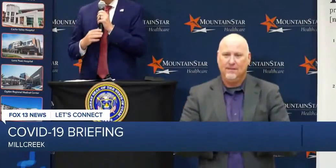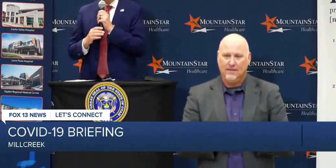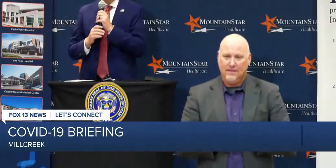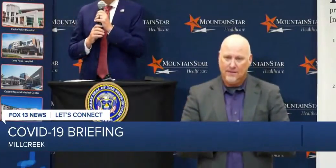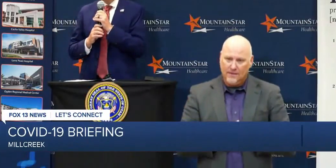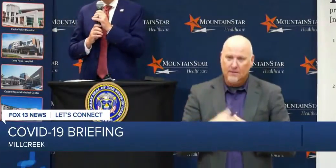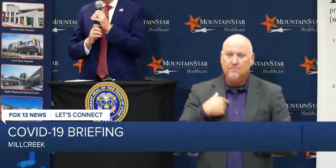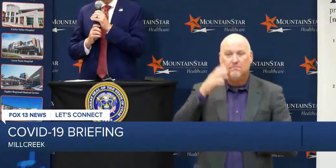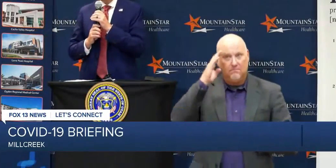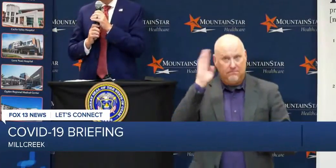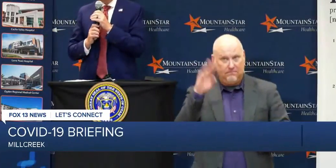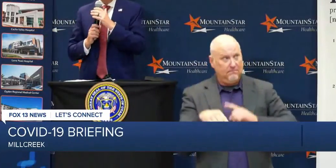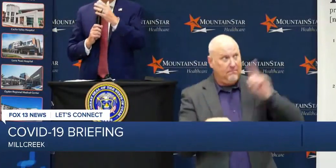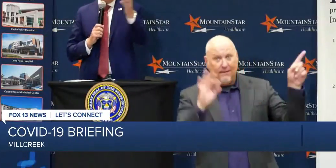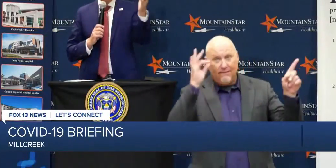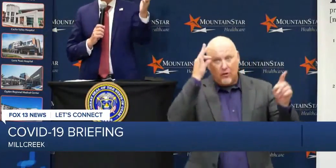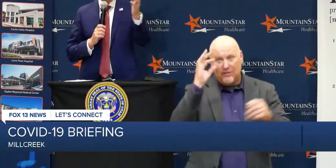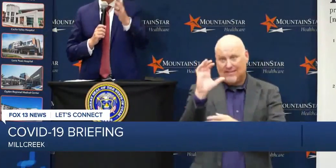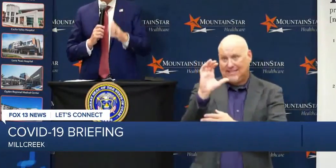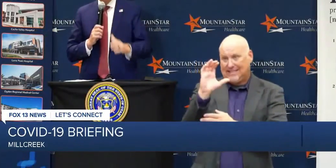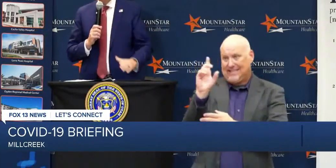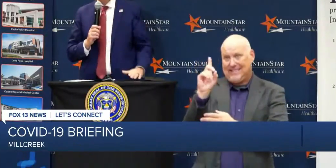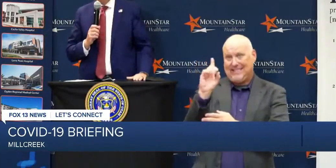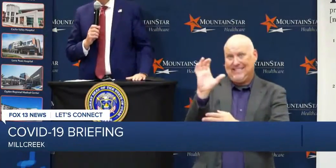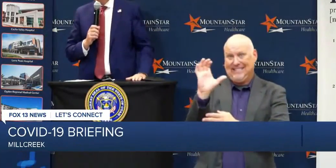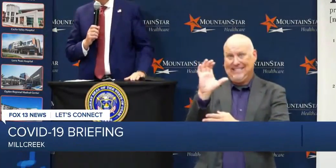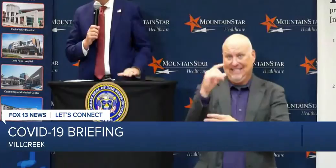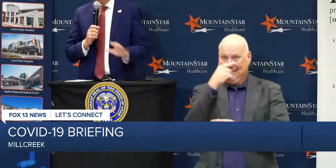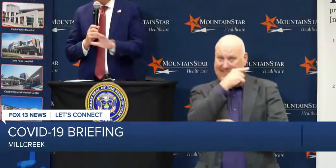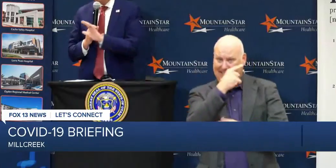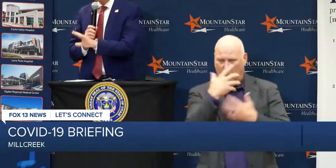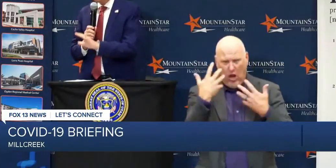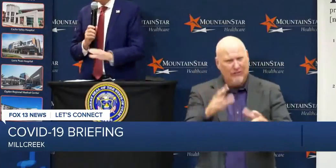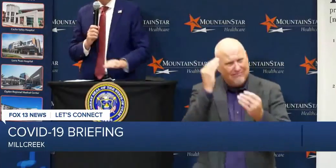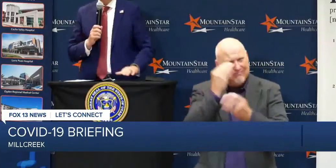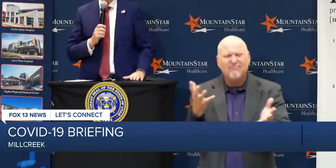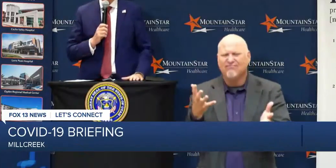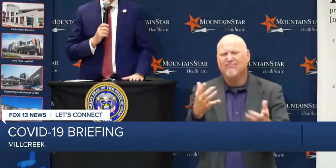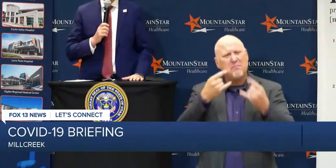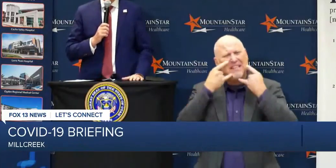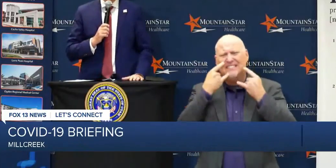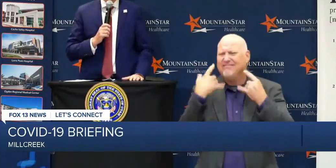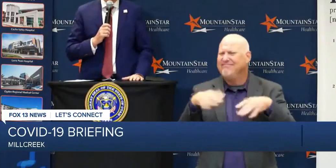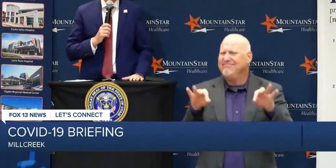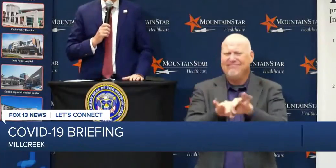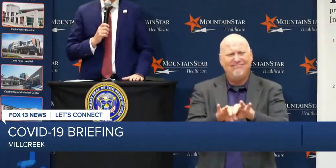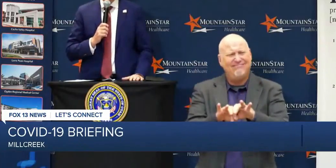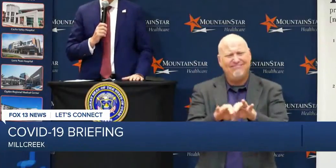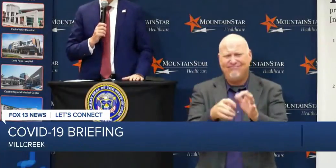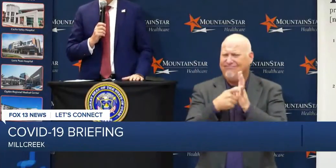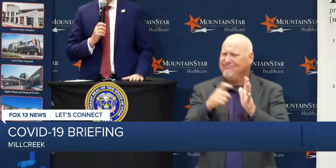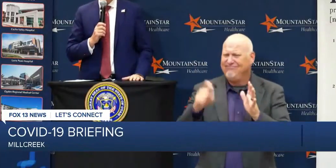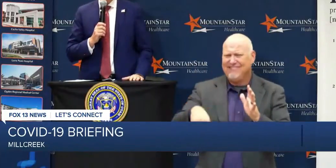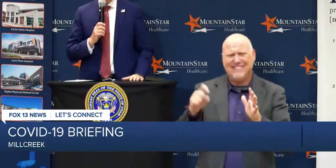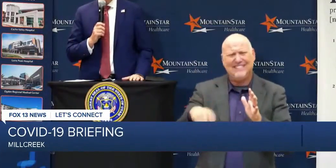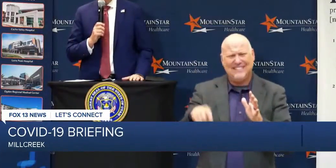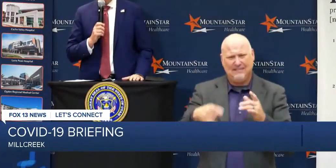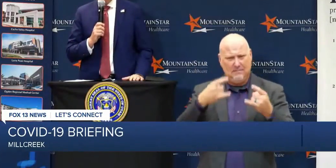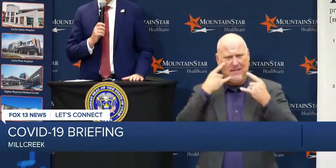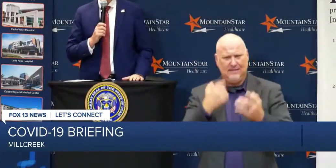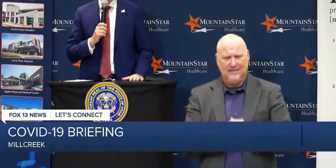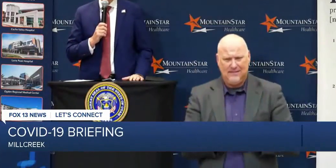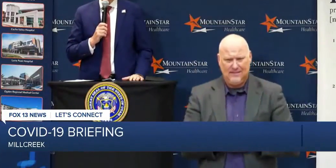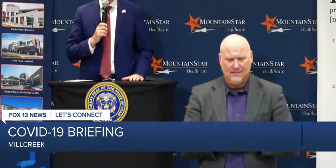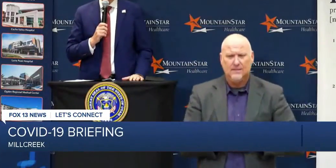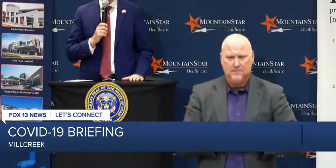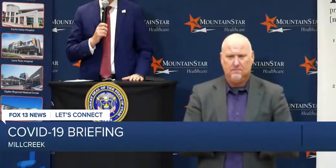masks for indoor gatherings, and I appreciate people. Masks are required here at St. Mark's inside,